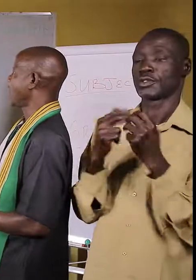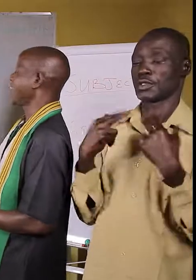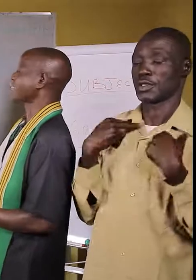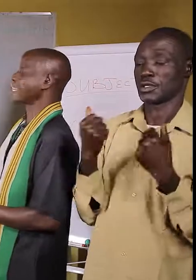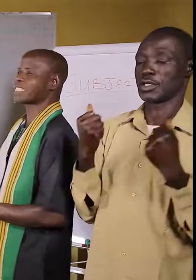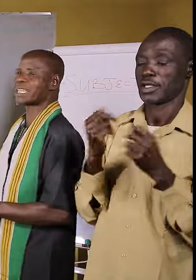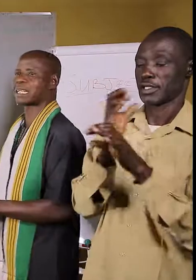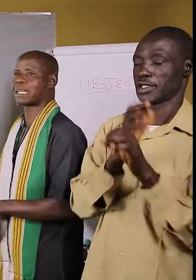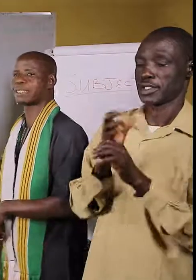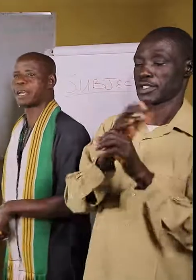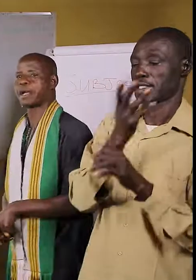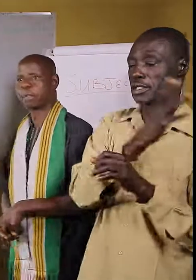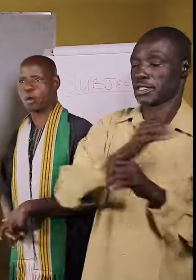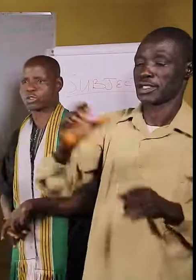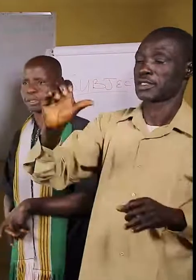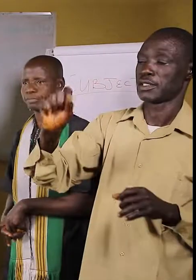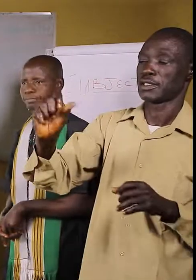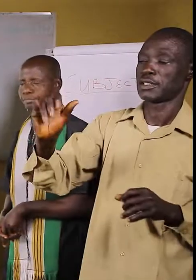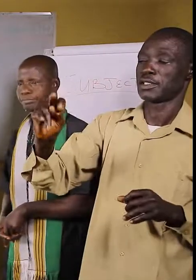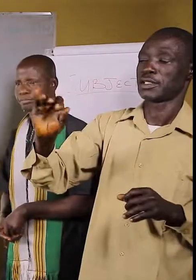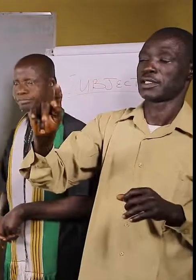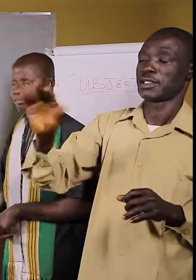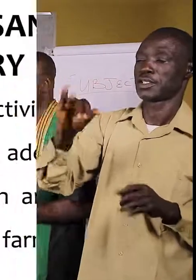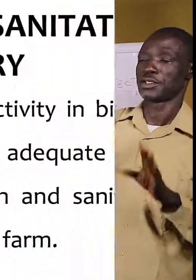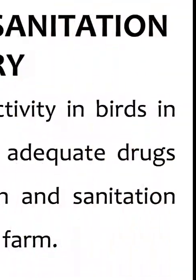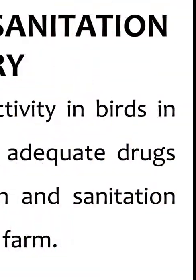Healthcare and sanitation in poultry.